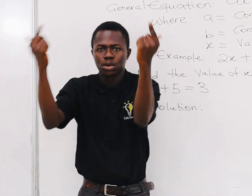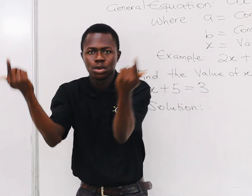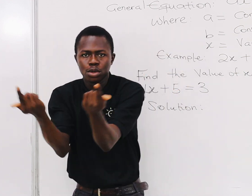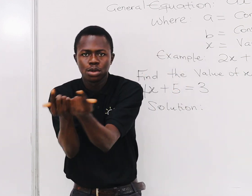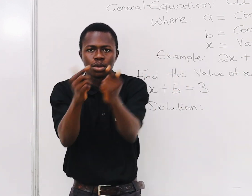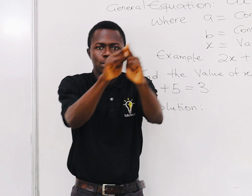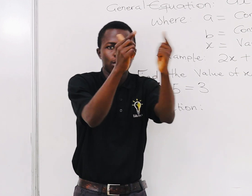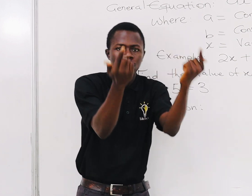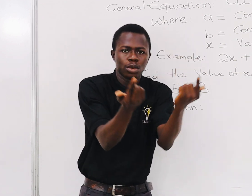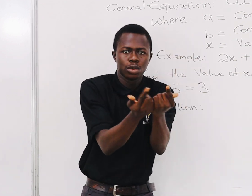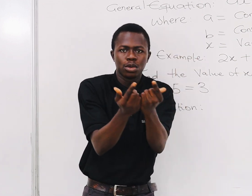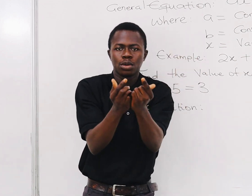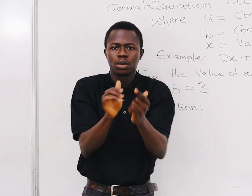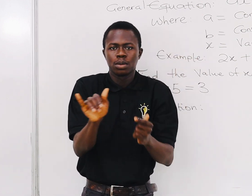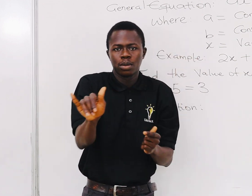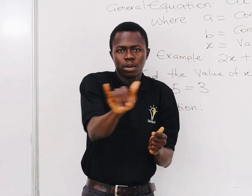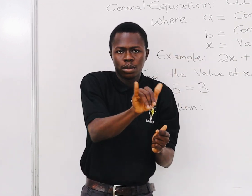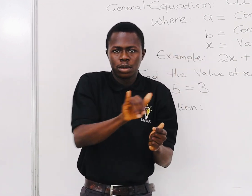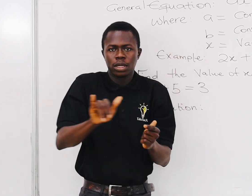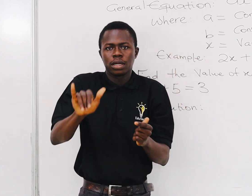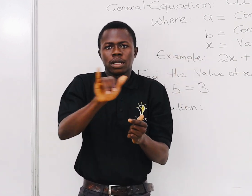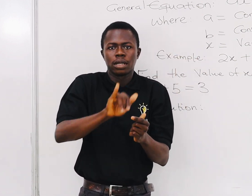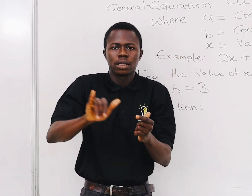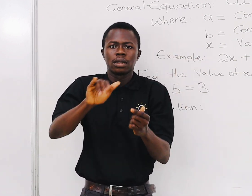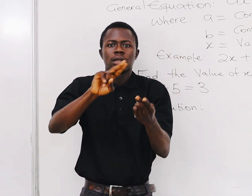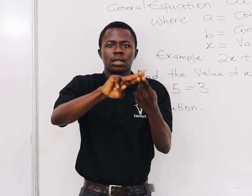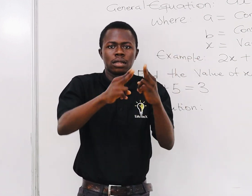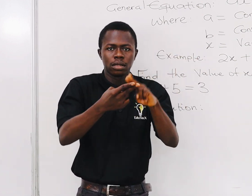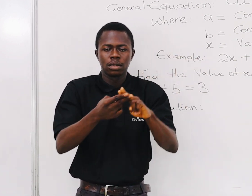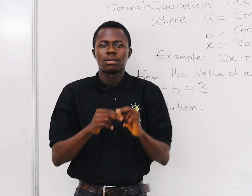like terms. Group like terms.